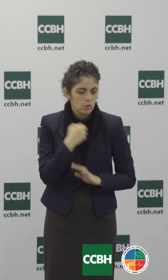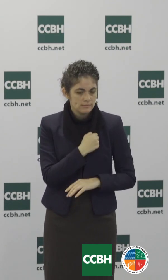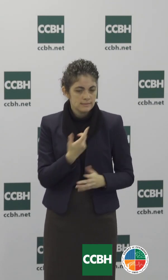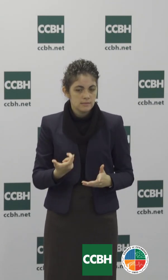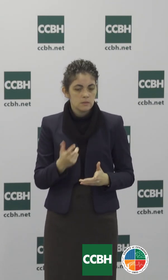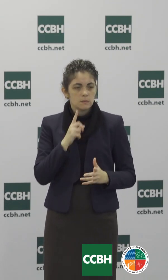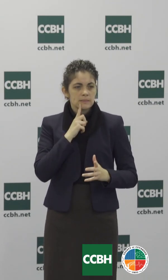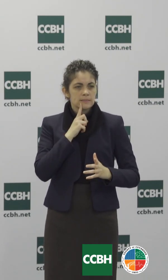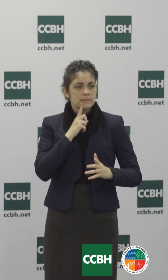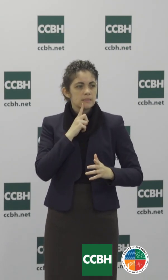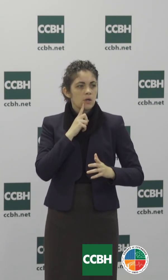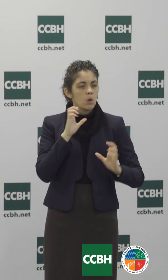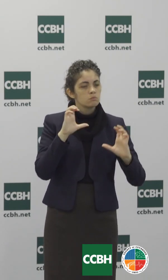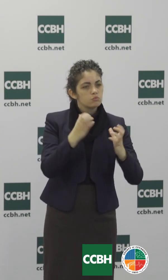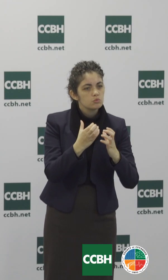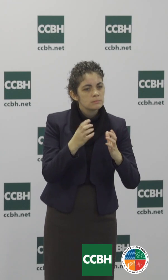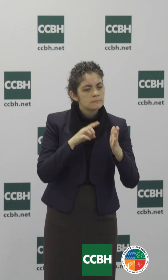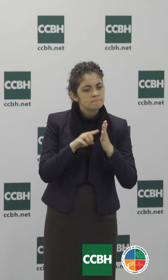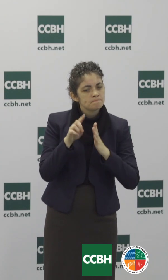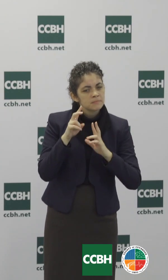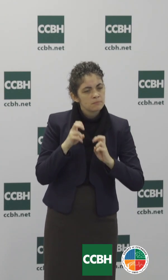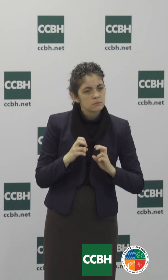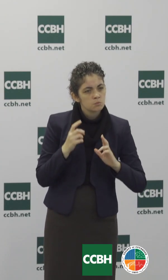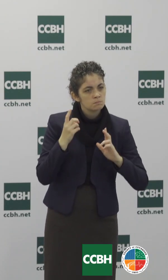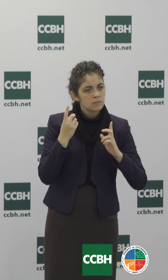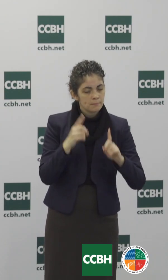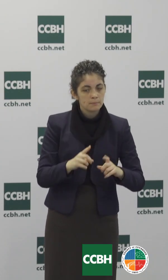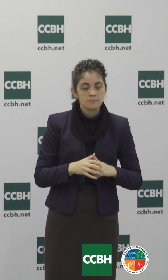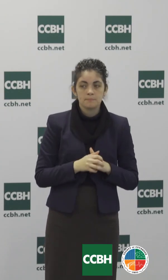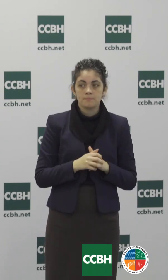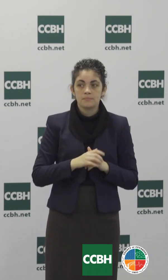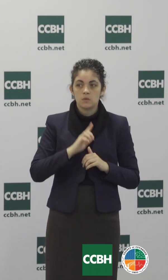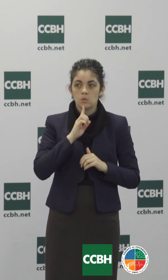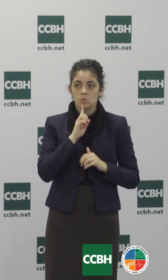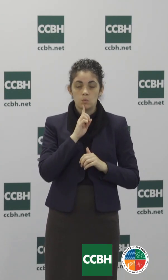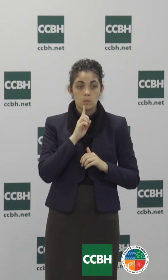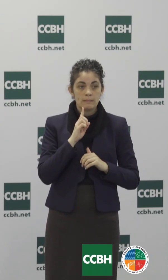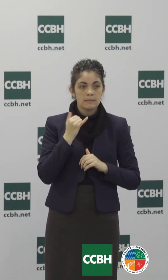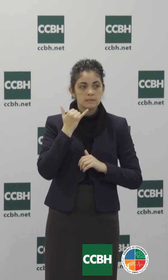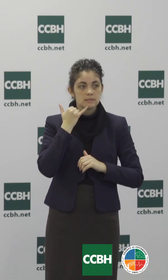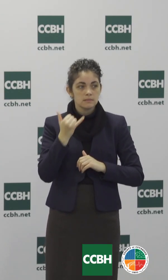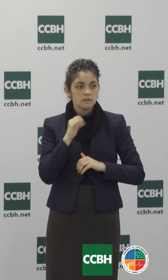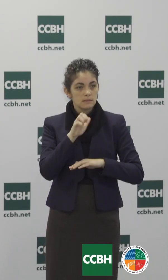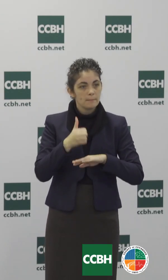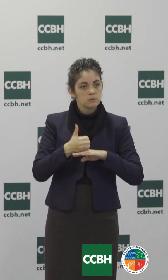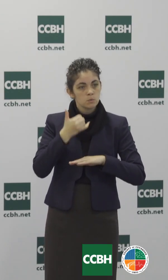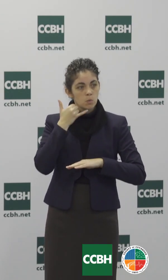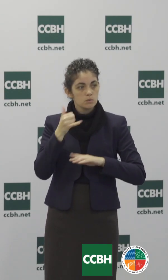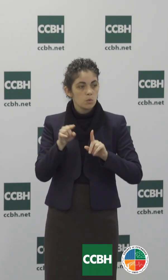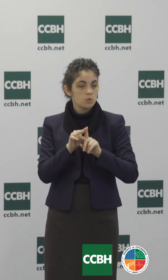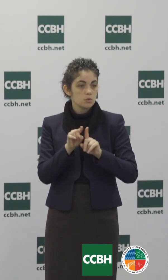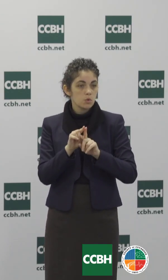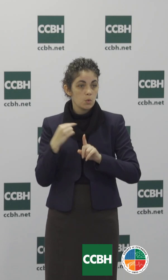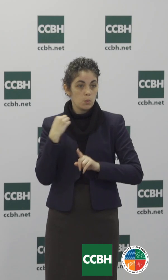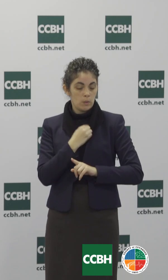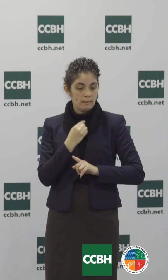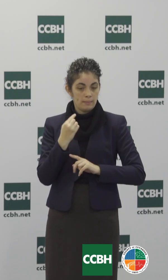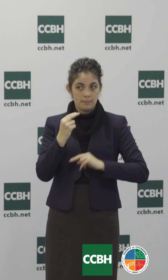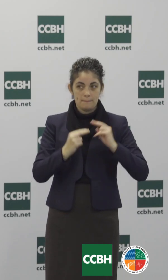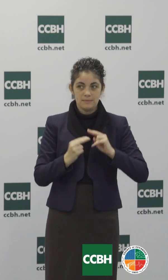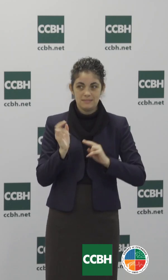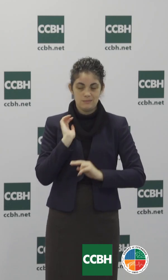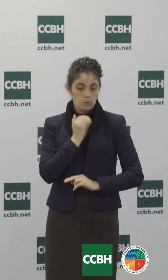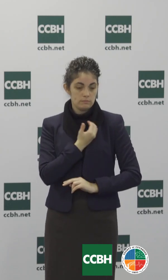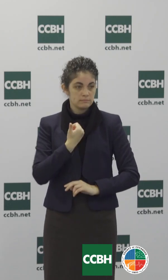cluster investigation partners. We have very structured calls with them, but we're also in these facilities